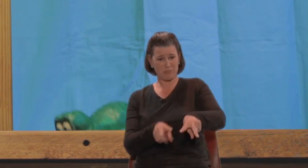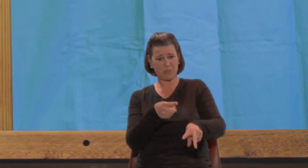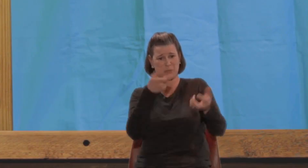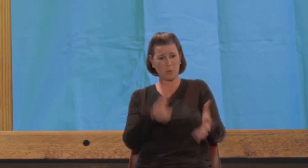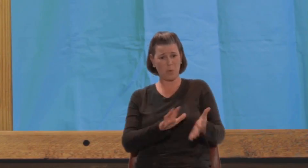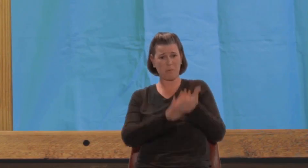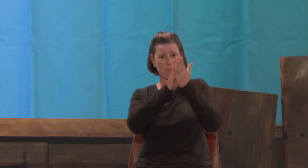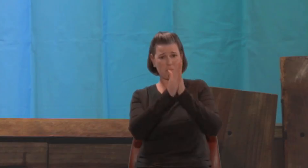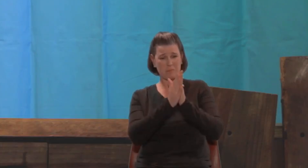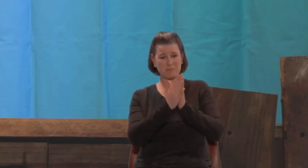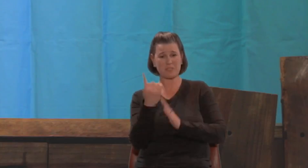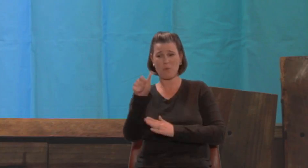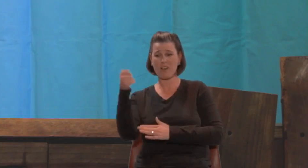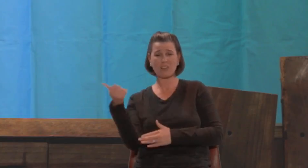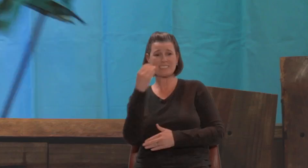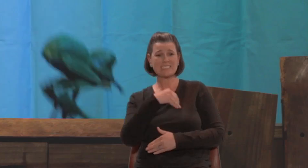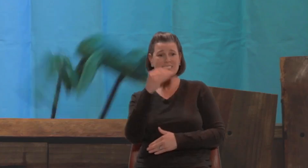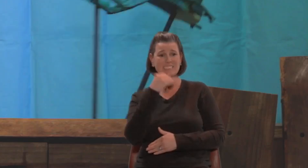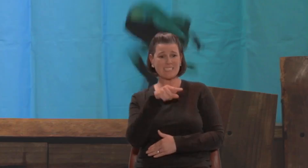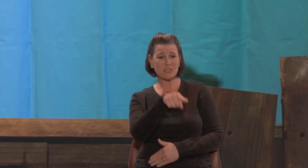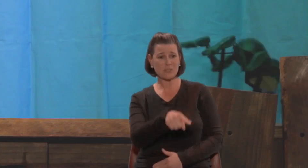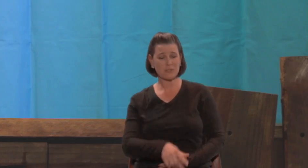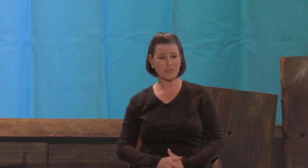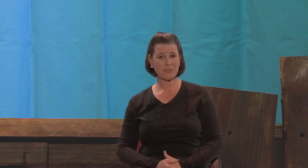Don't want to end up